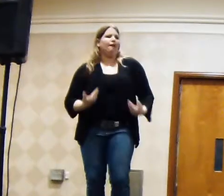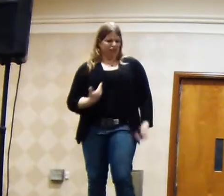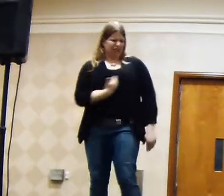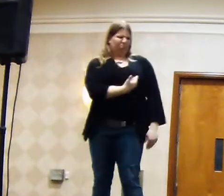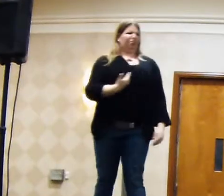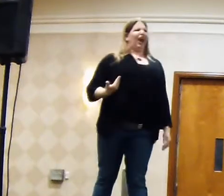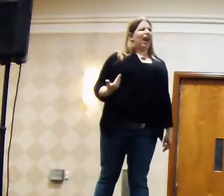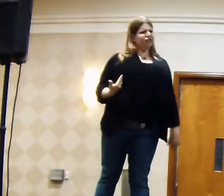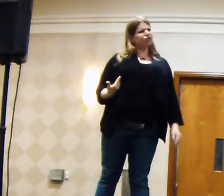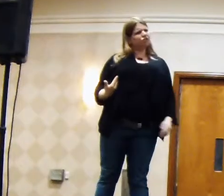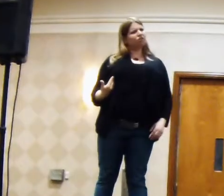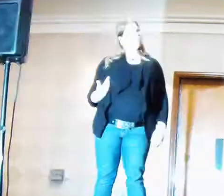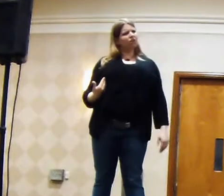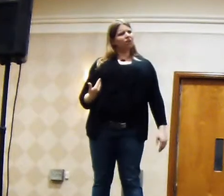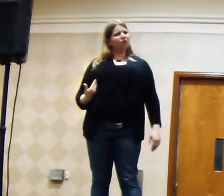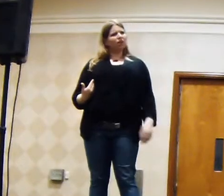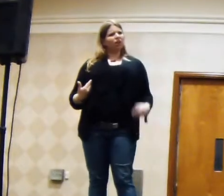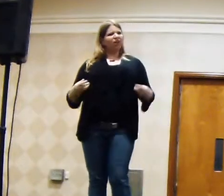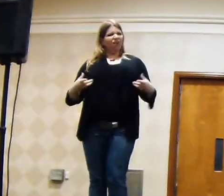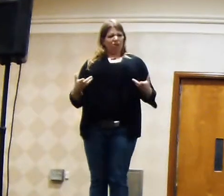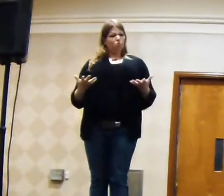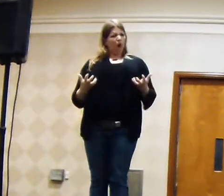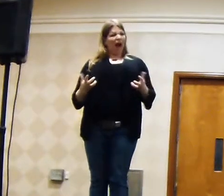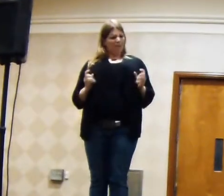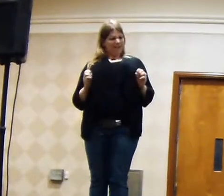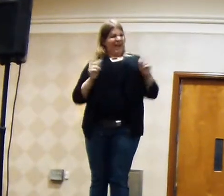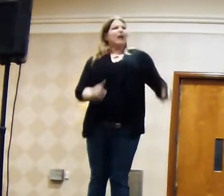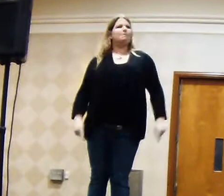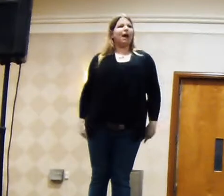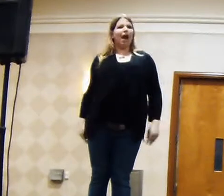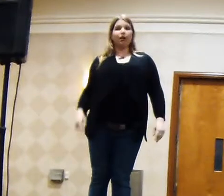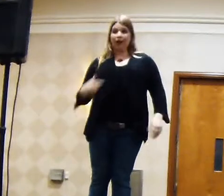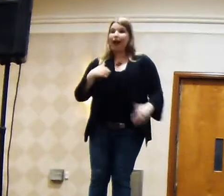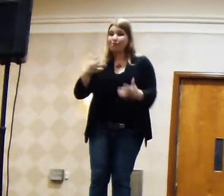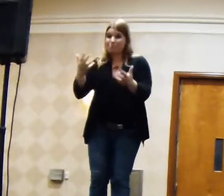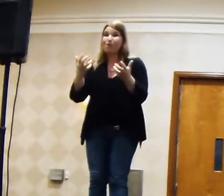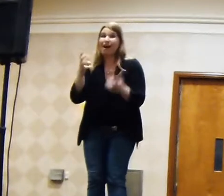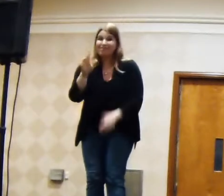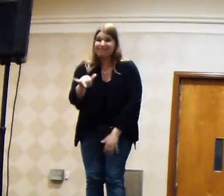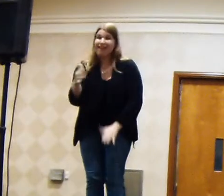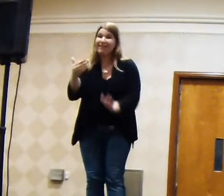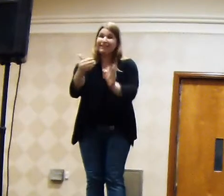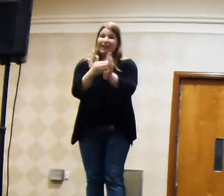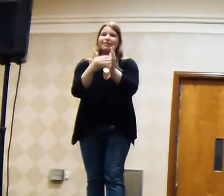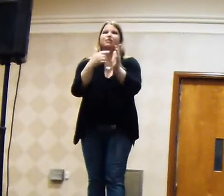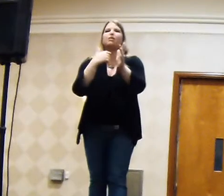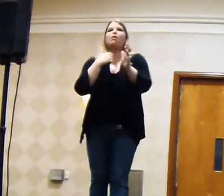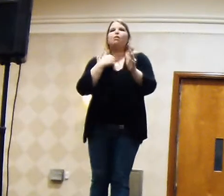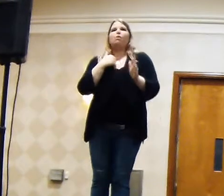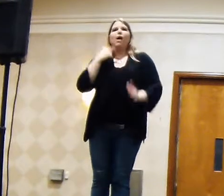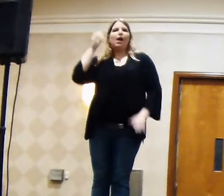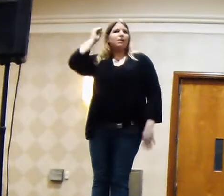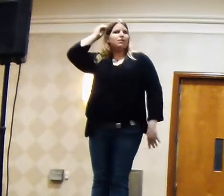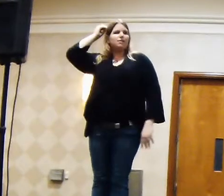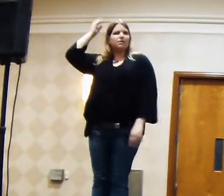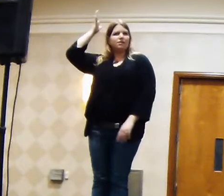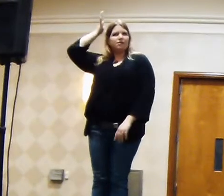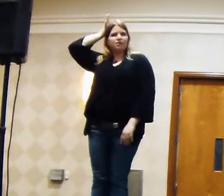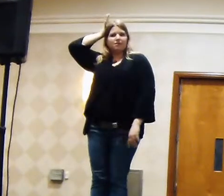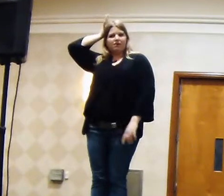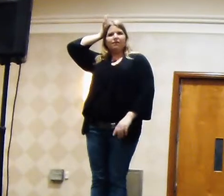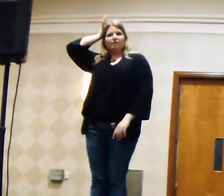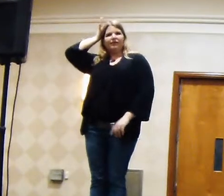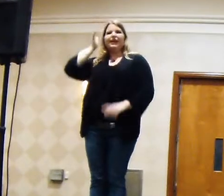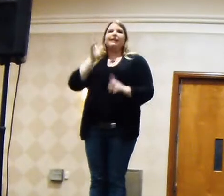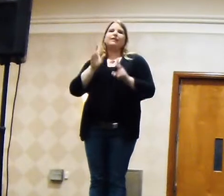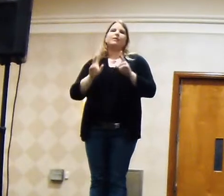things. Back, take them. I want to play that girl. So I keep her on my reel and still, yeah. People keep